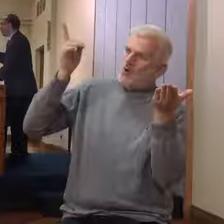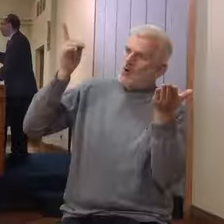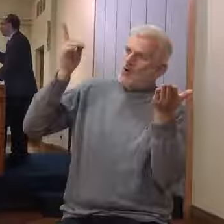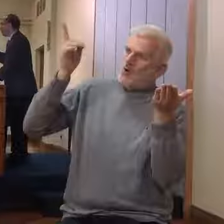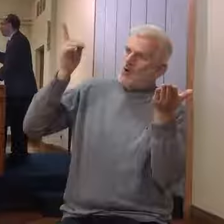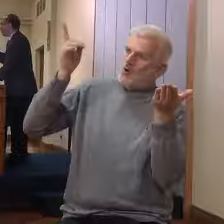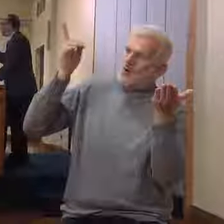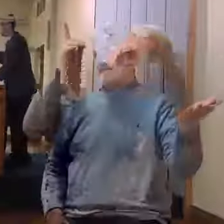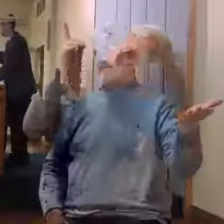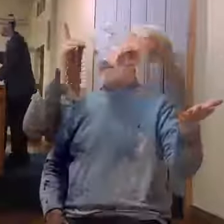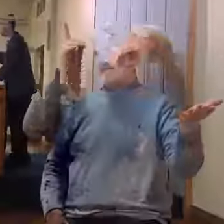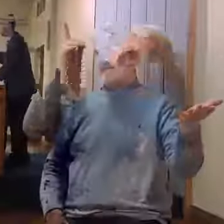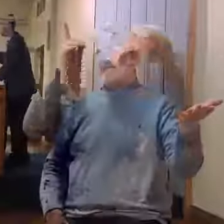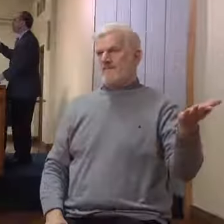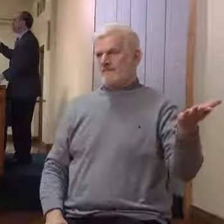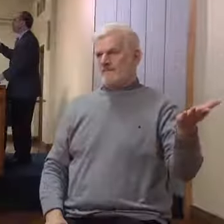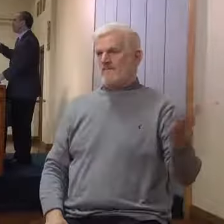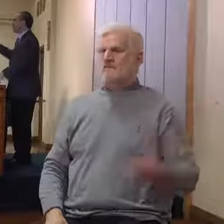this word, who could say